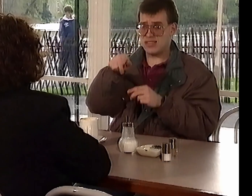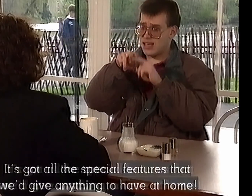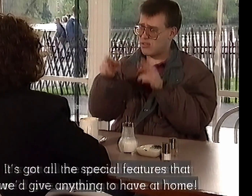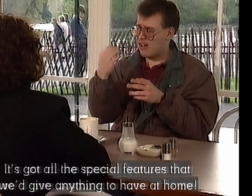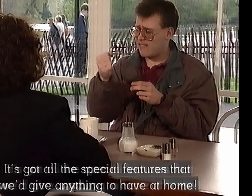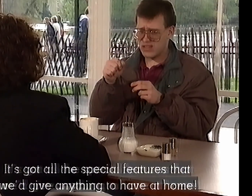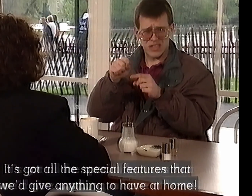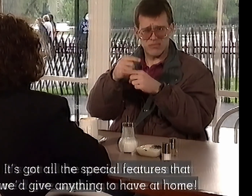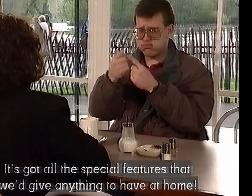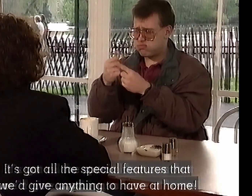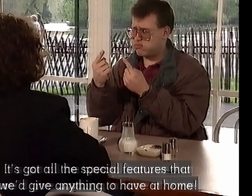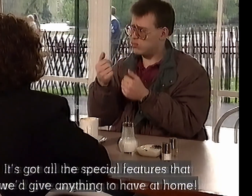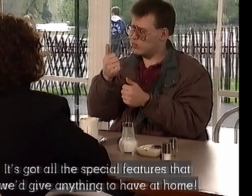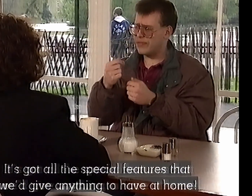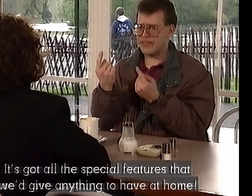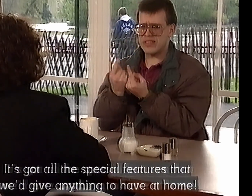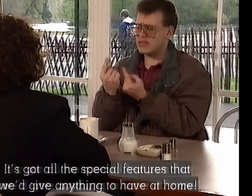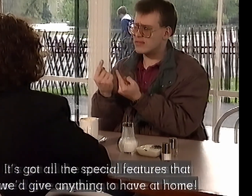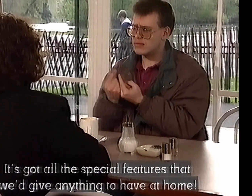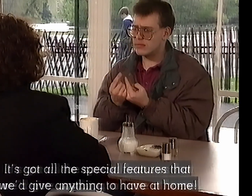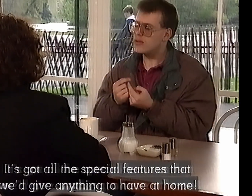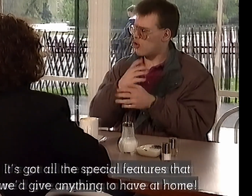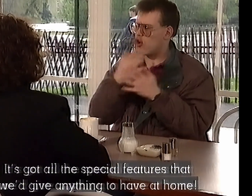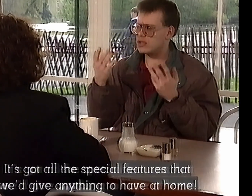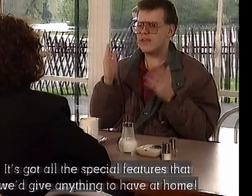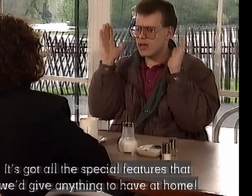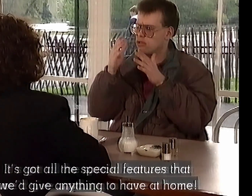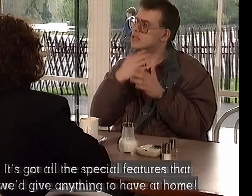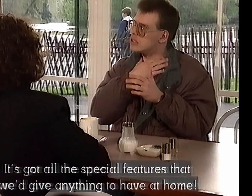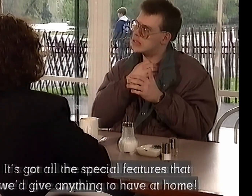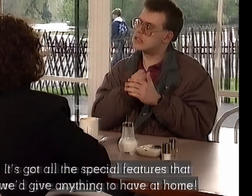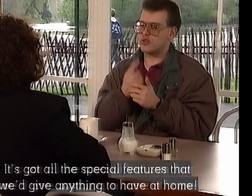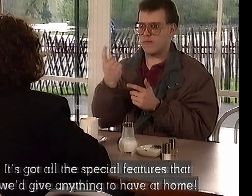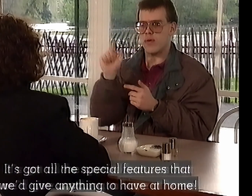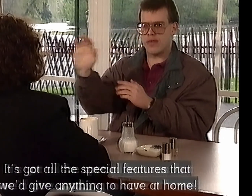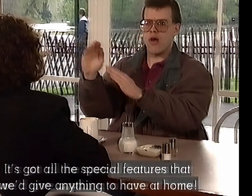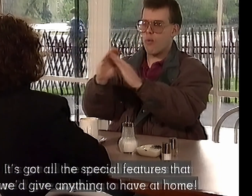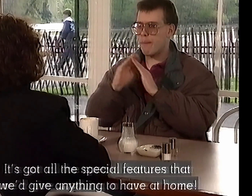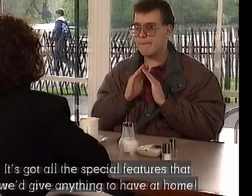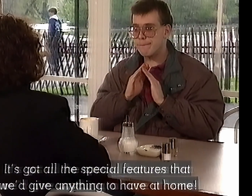It's got all the special features that people with ushers would give anything to have in their own homes.